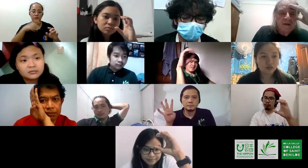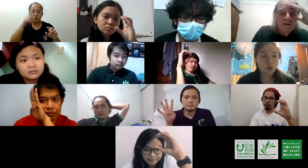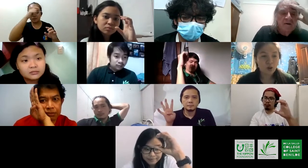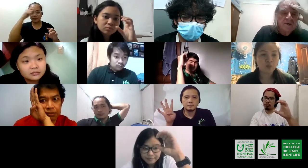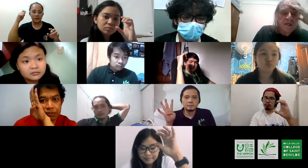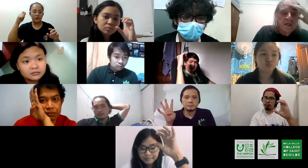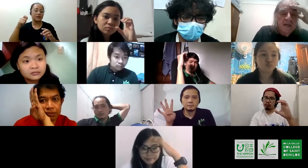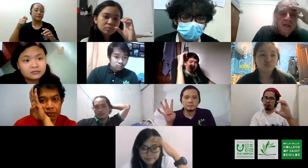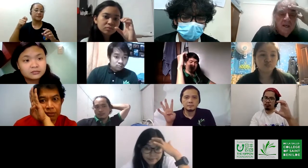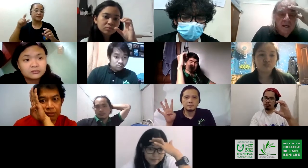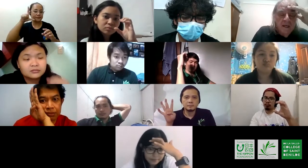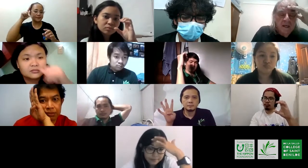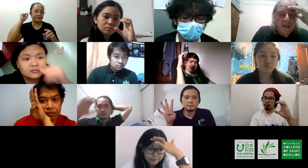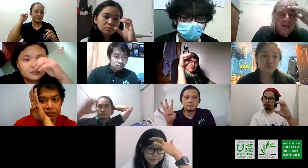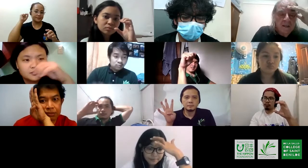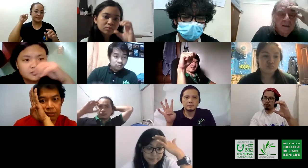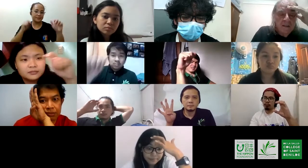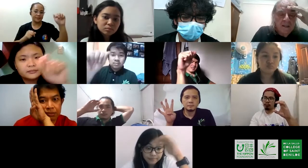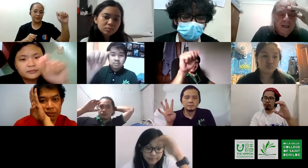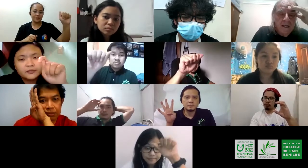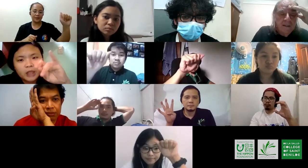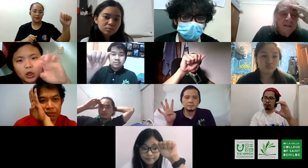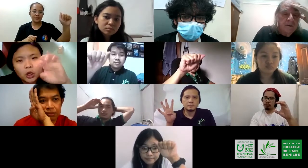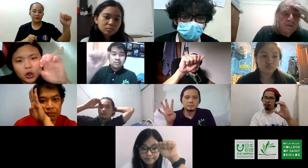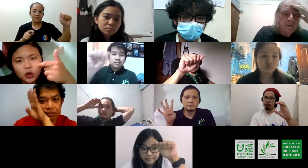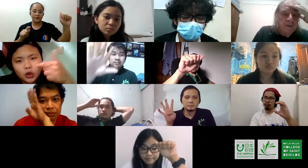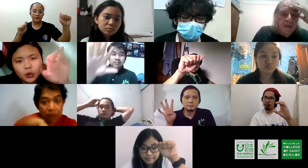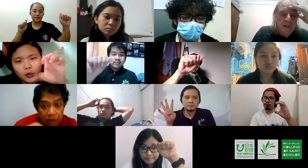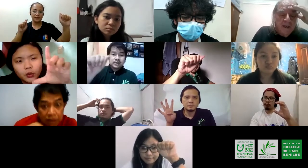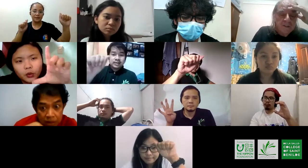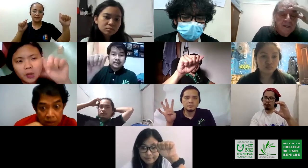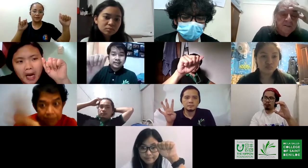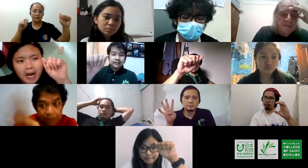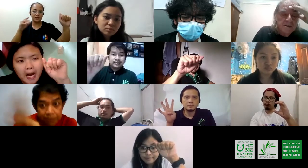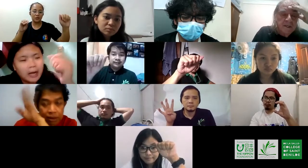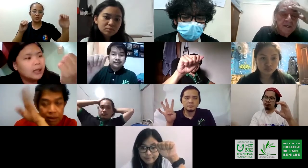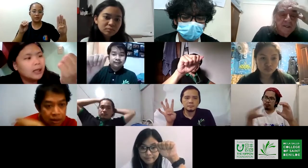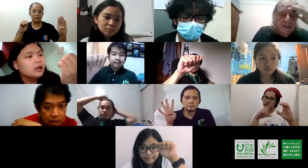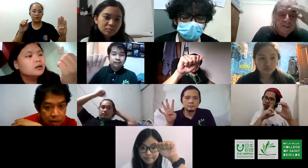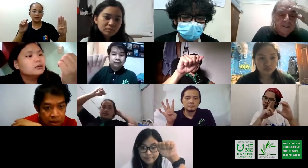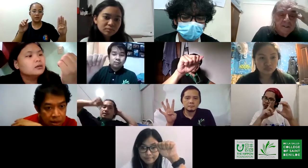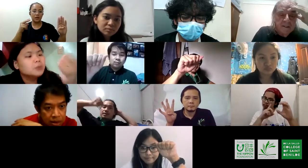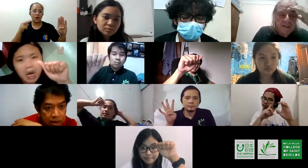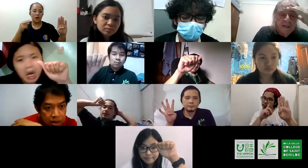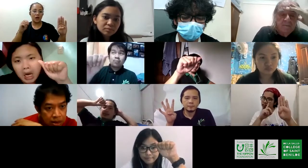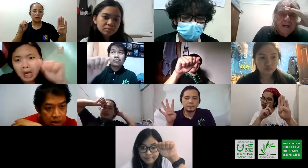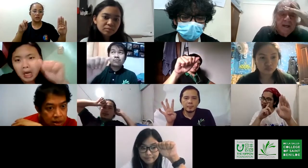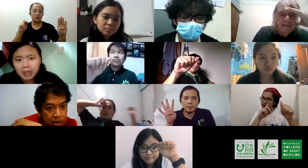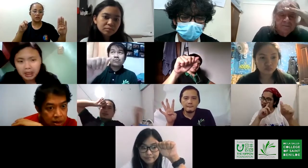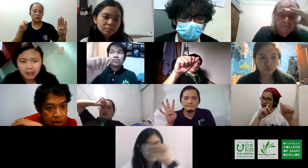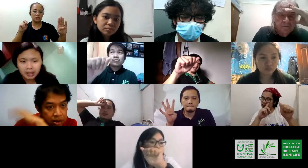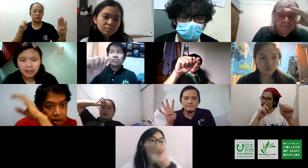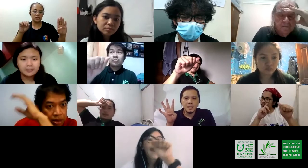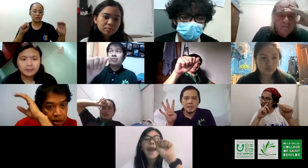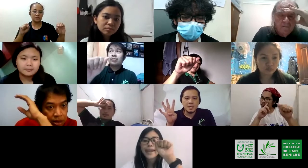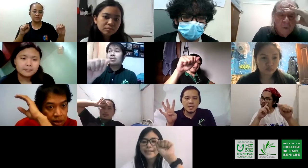D. Smith. I see C. C, correct. Number 4. Who